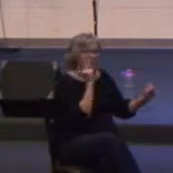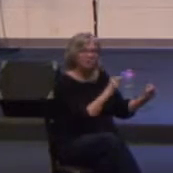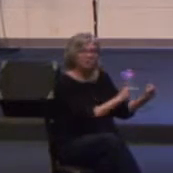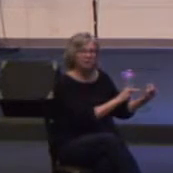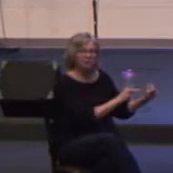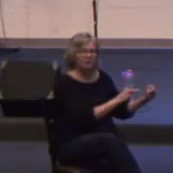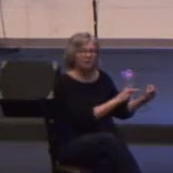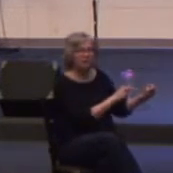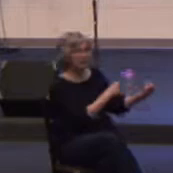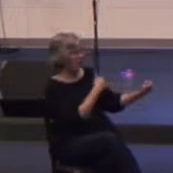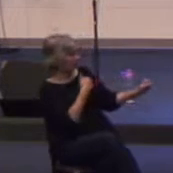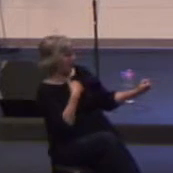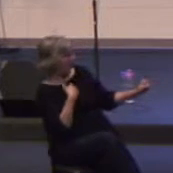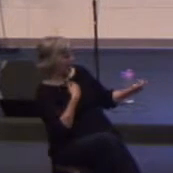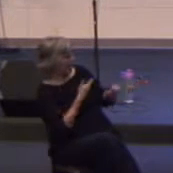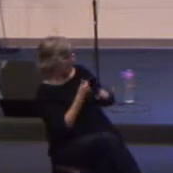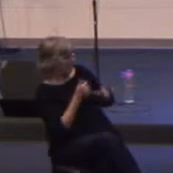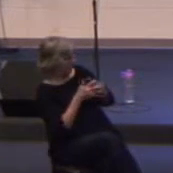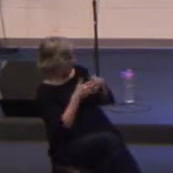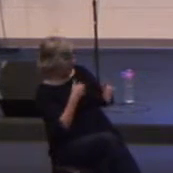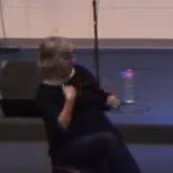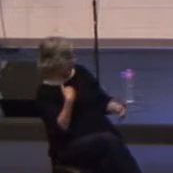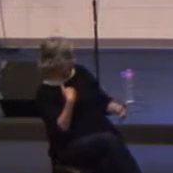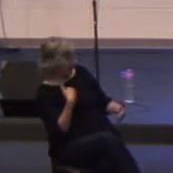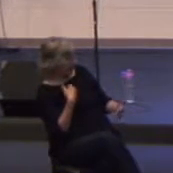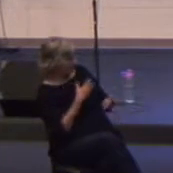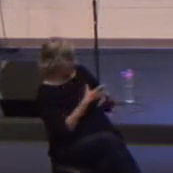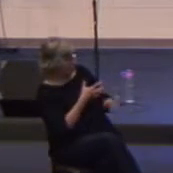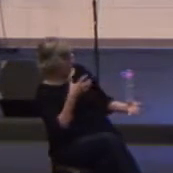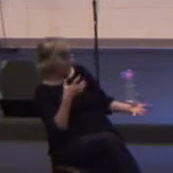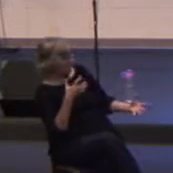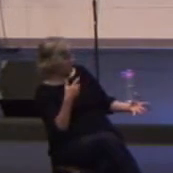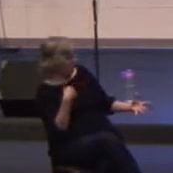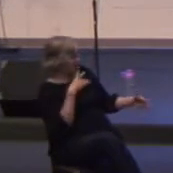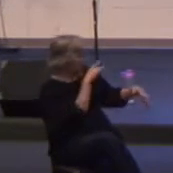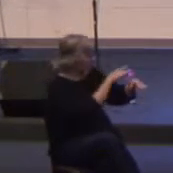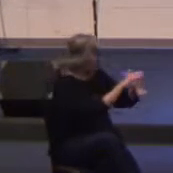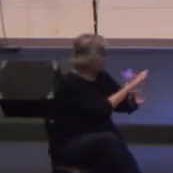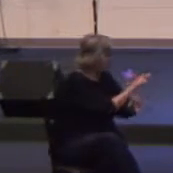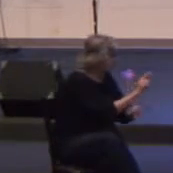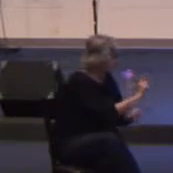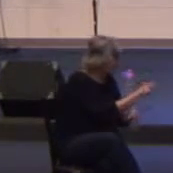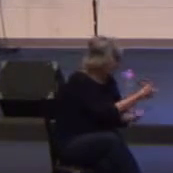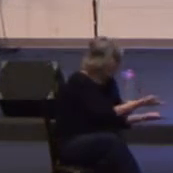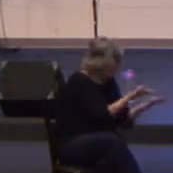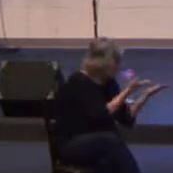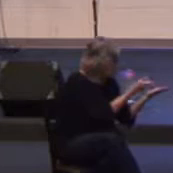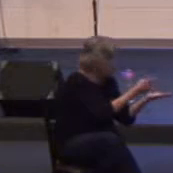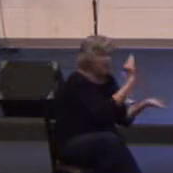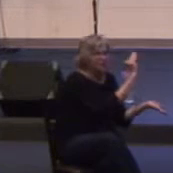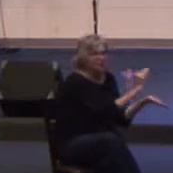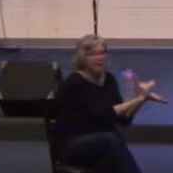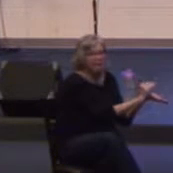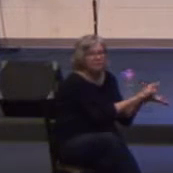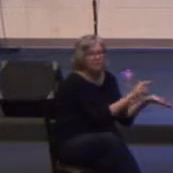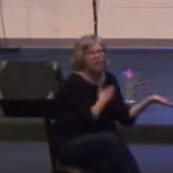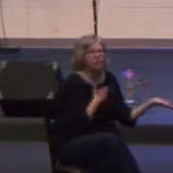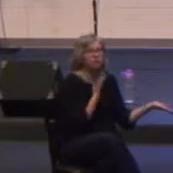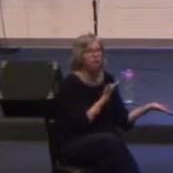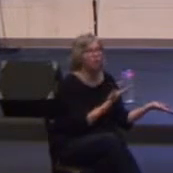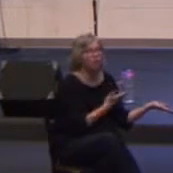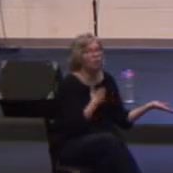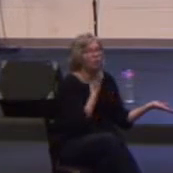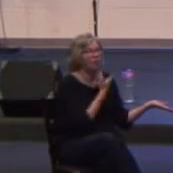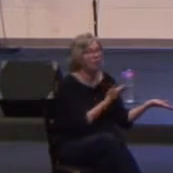you have so much joy. And the joy doesn't come because of what they have or have not, because you can never get joy